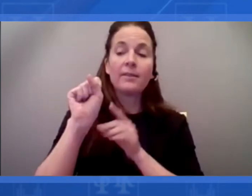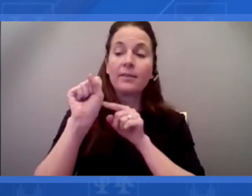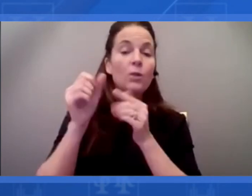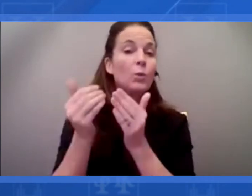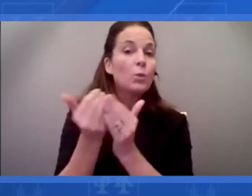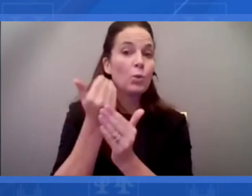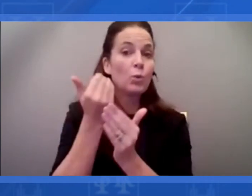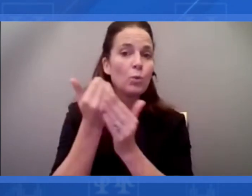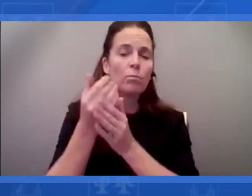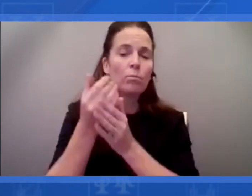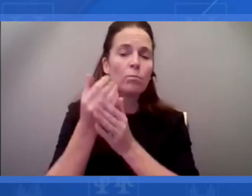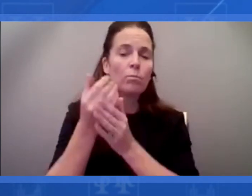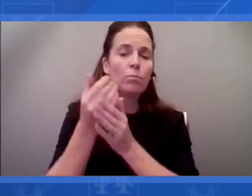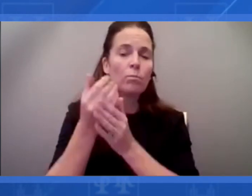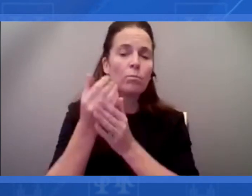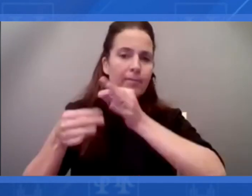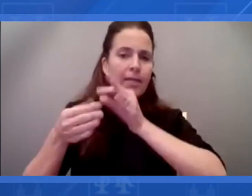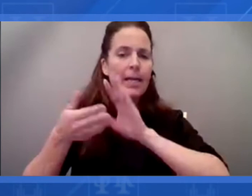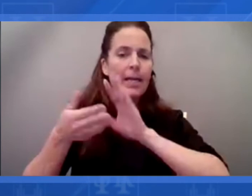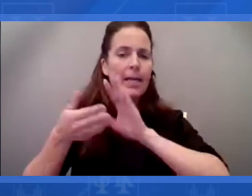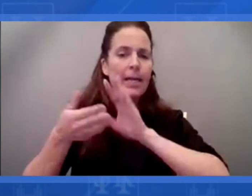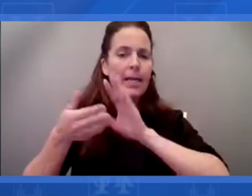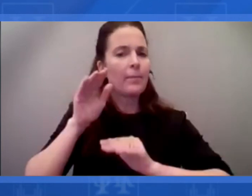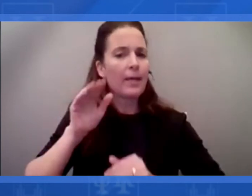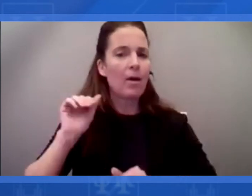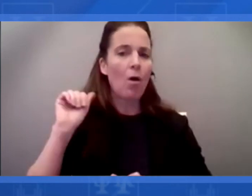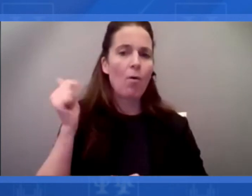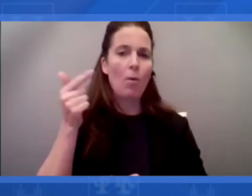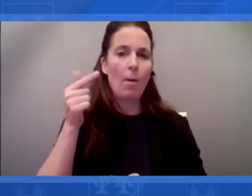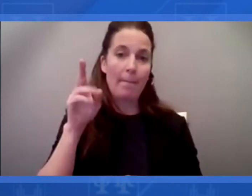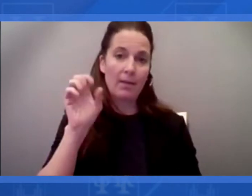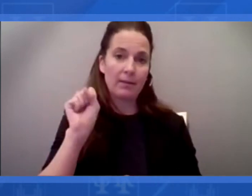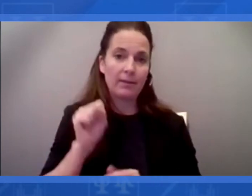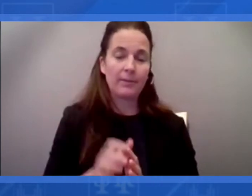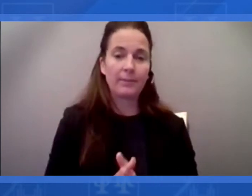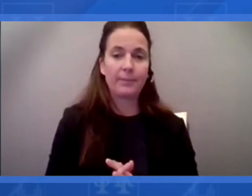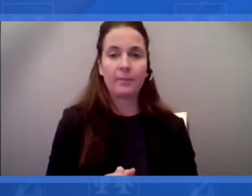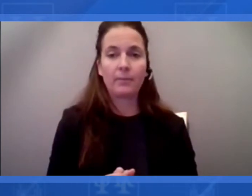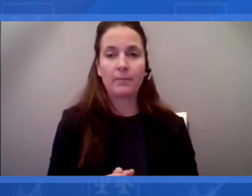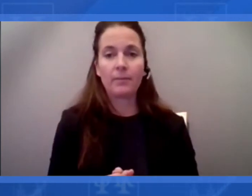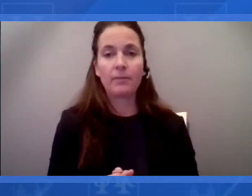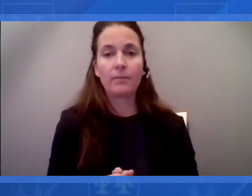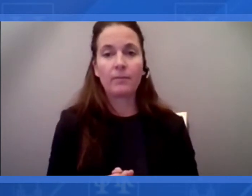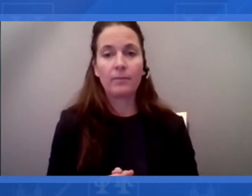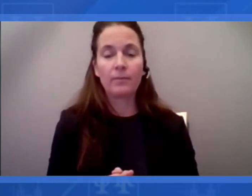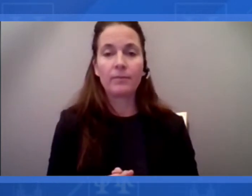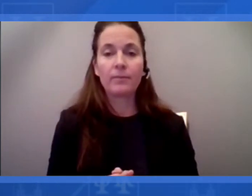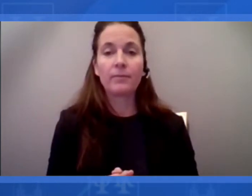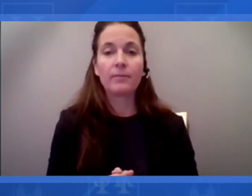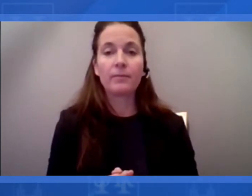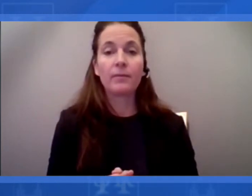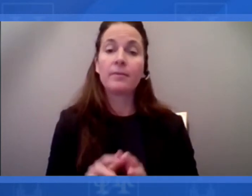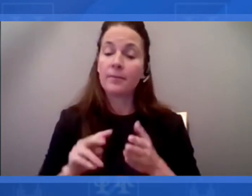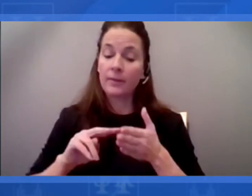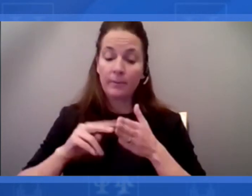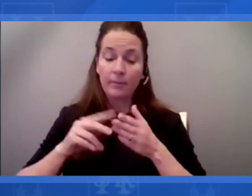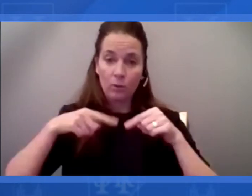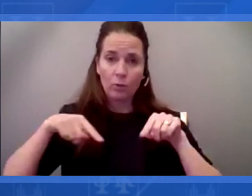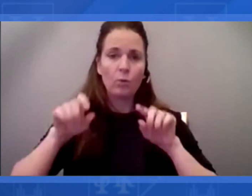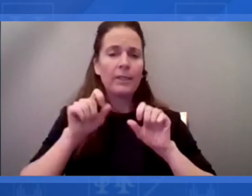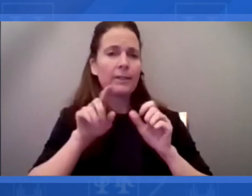replacements. This offers us another opportunity to explore what the latest features and amenities